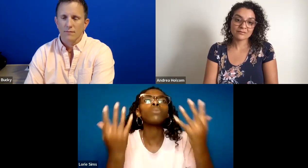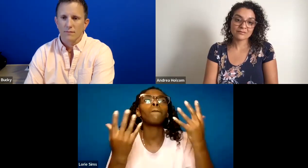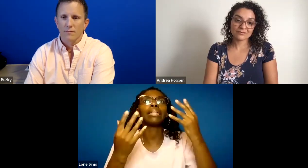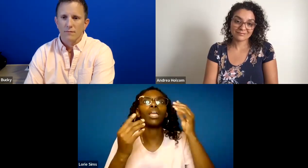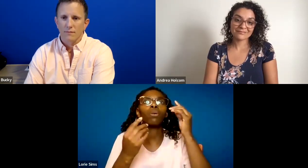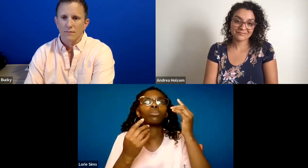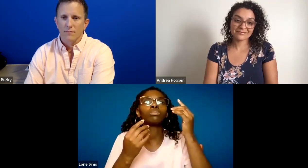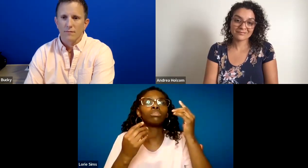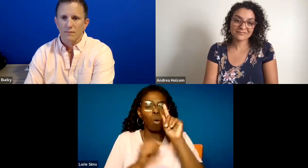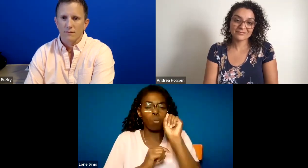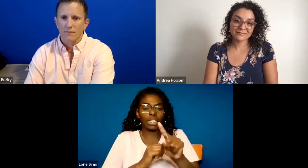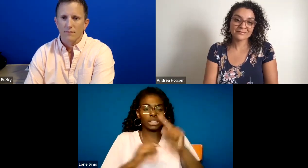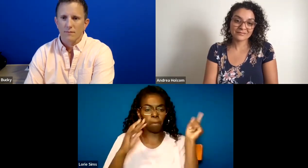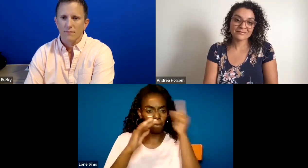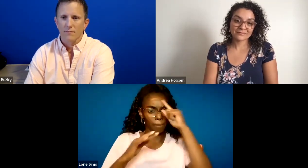to